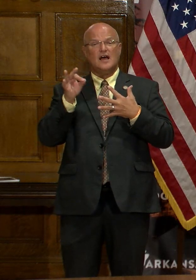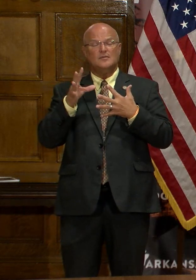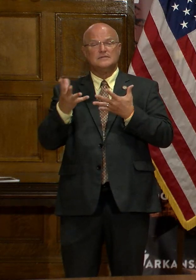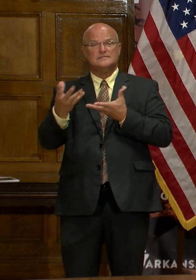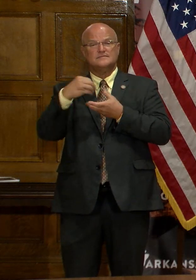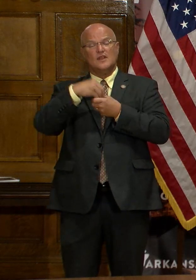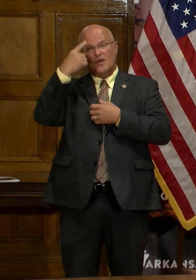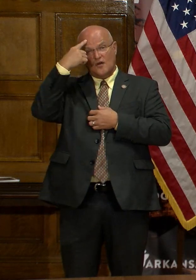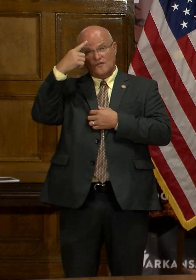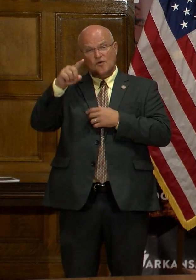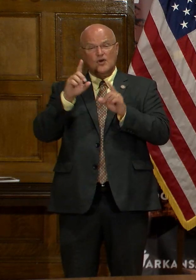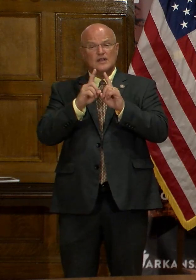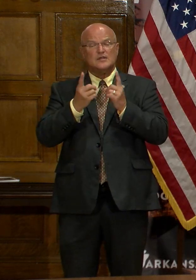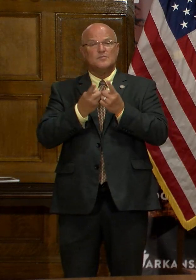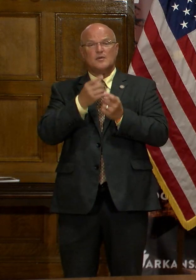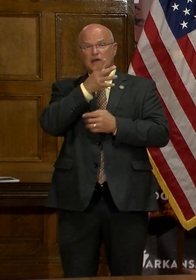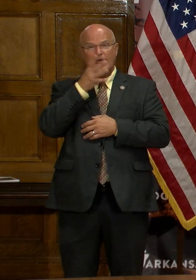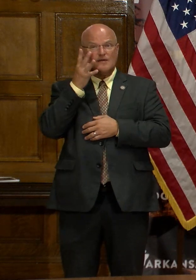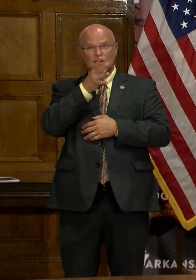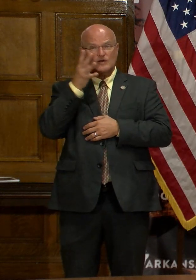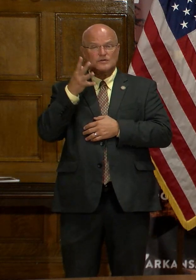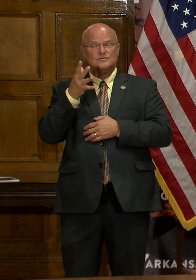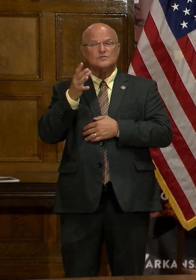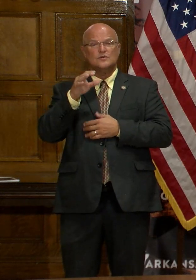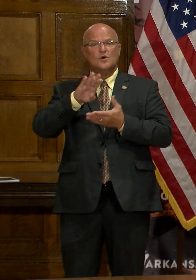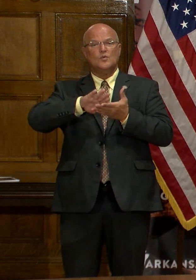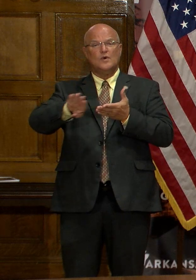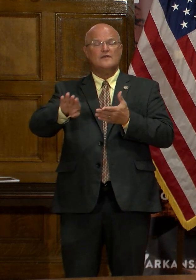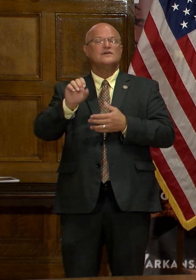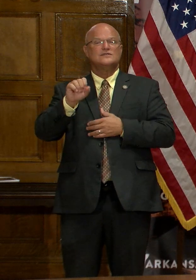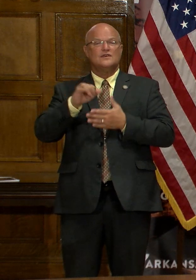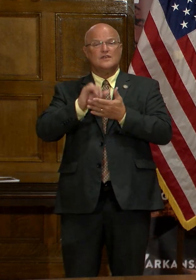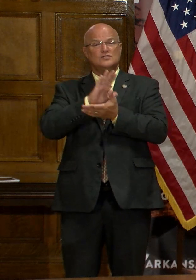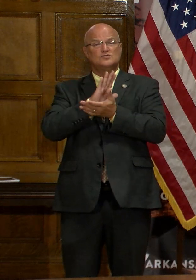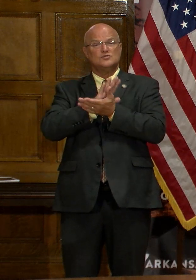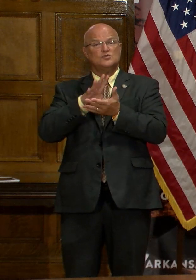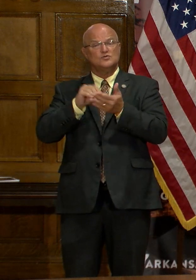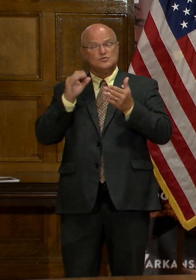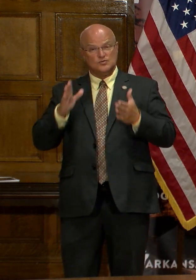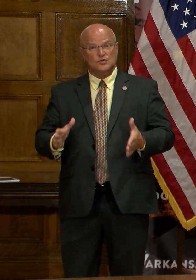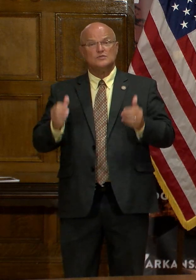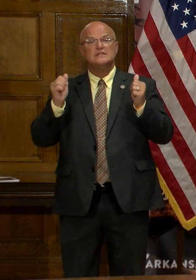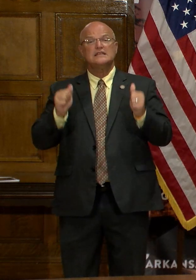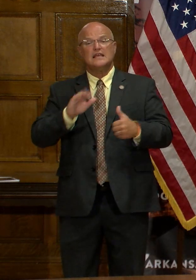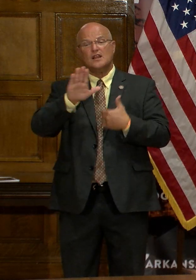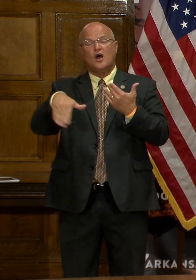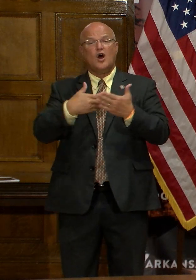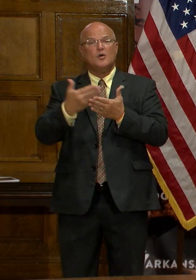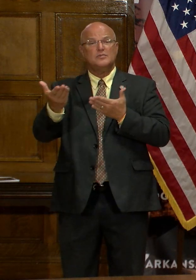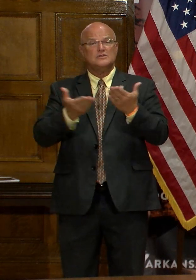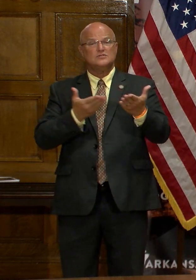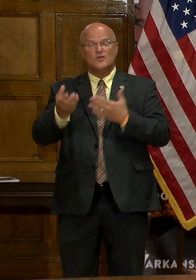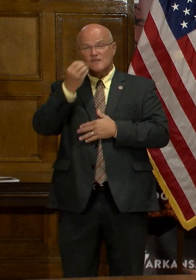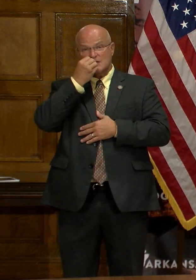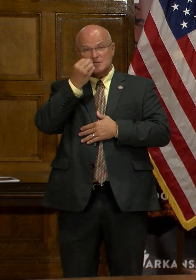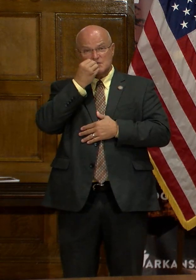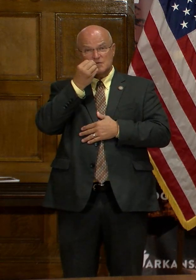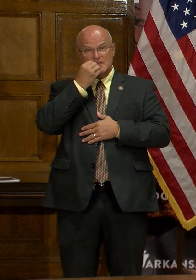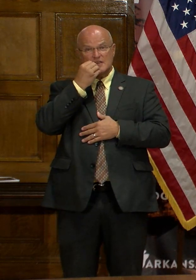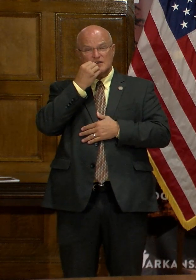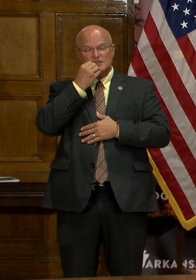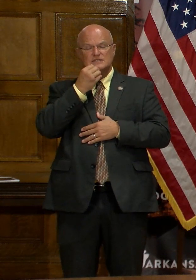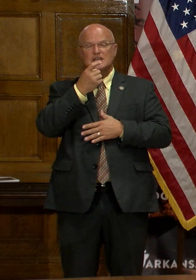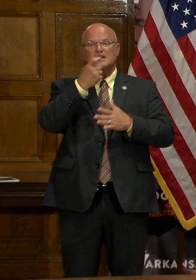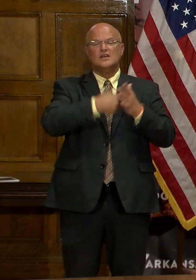in for a Department of Agriculture waiver so that school students can all be served meals